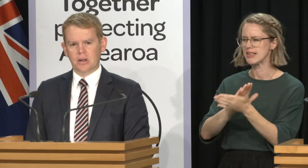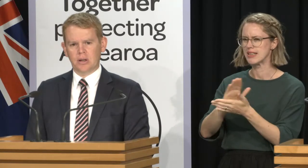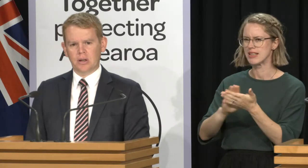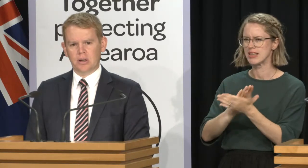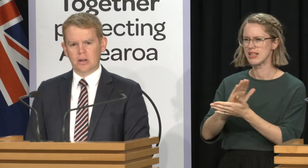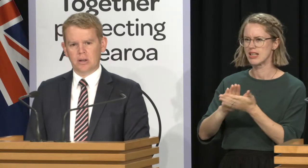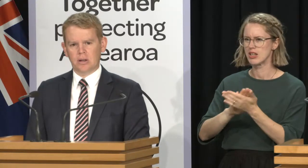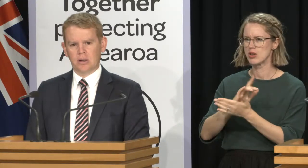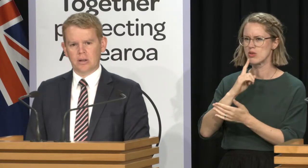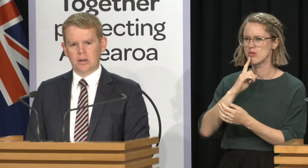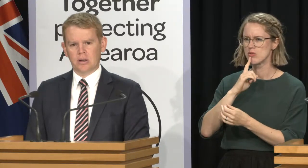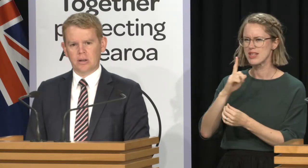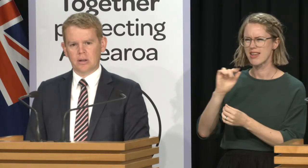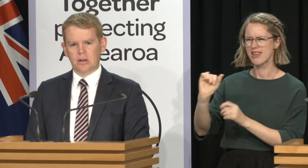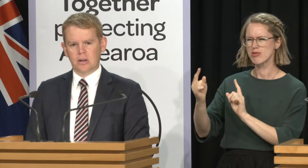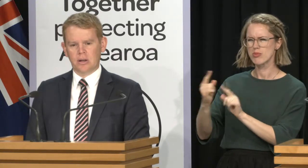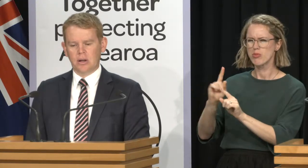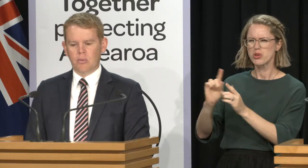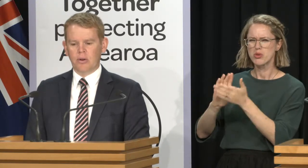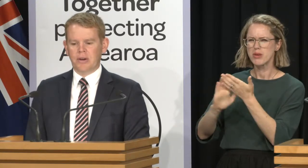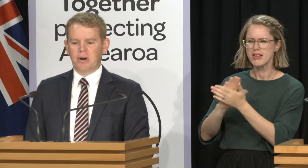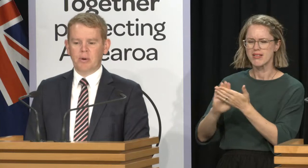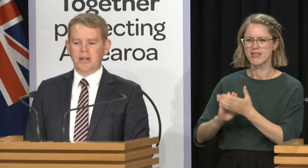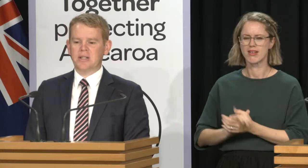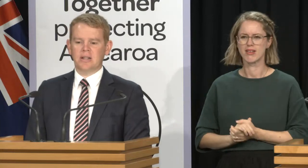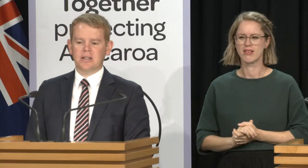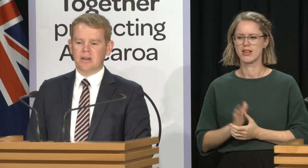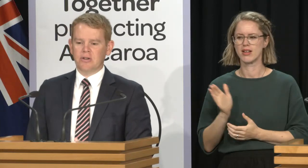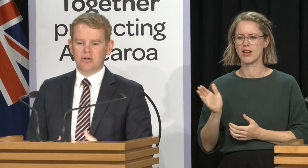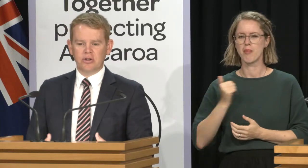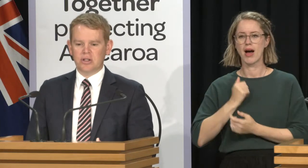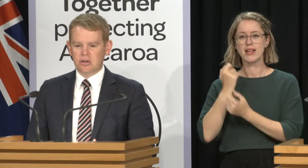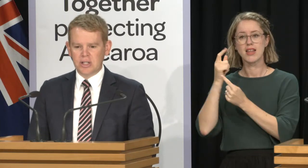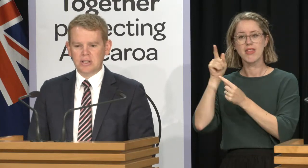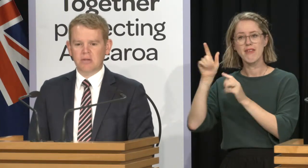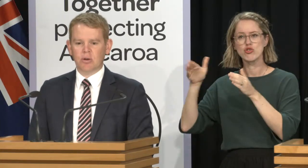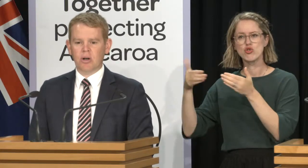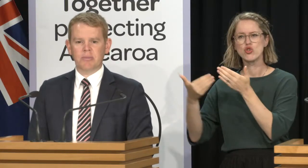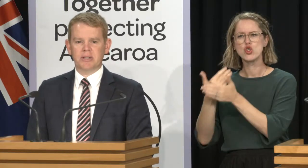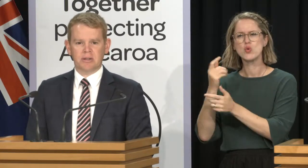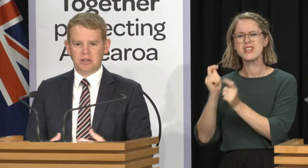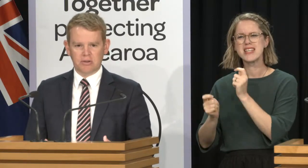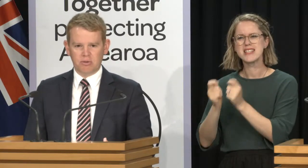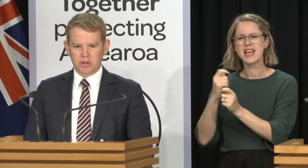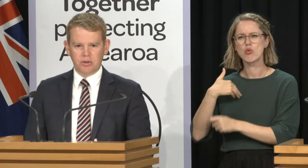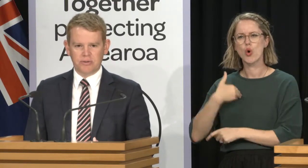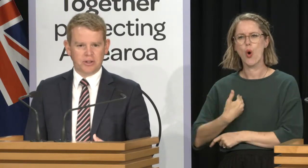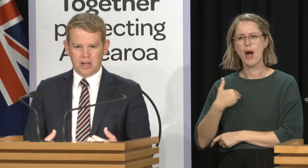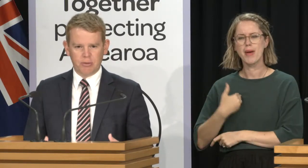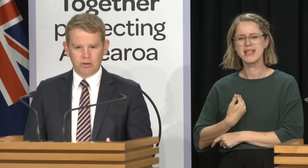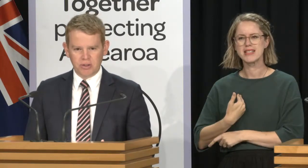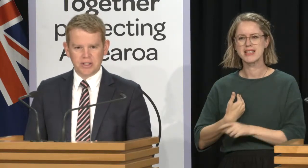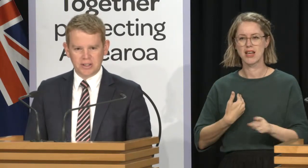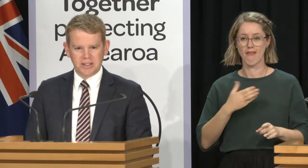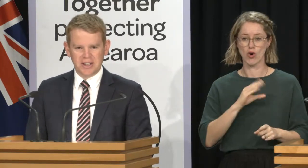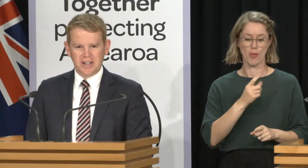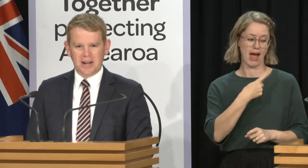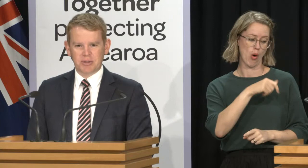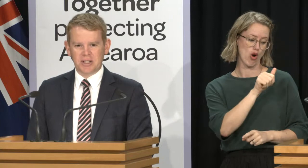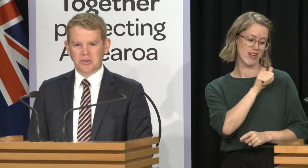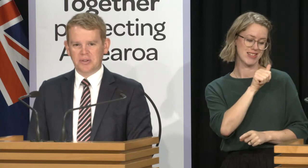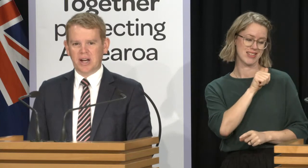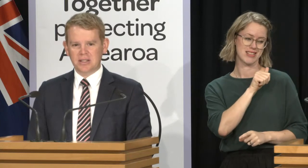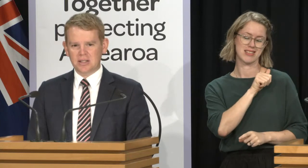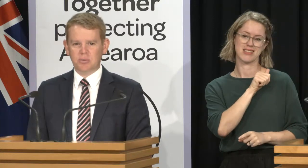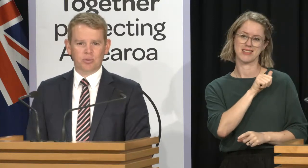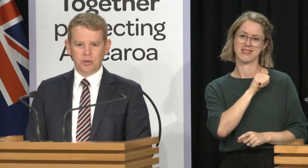say unpredictable responses. What does that change? Well, my understanding is they've introduced a new testing requirement as a result of just our most recent